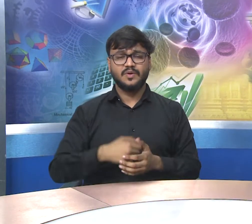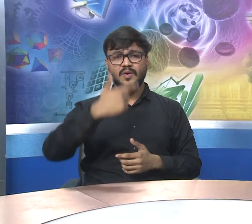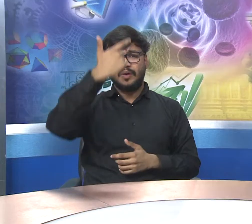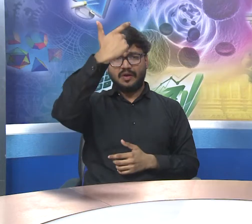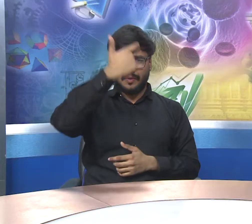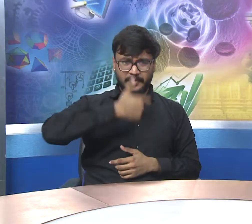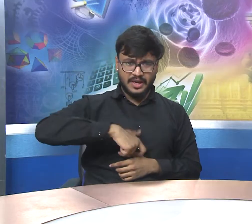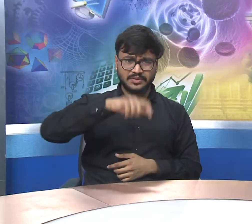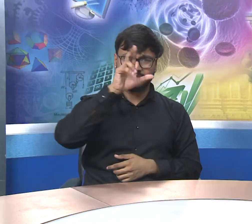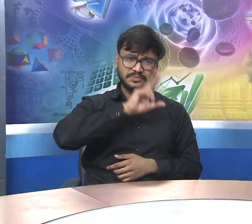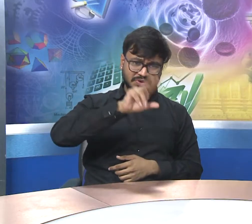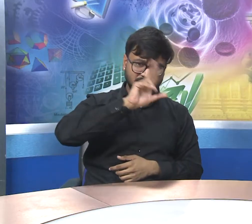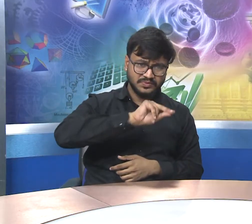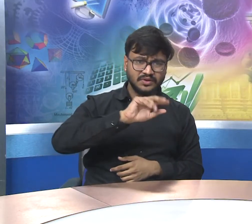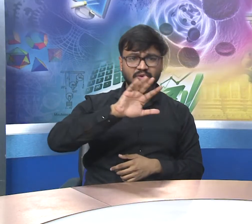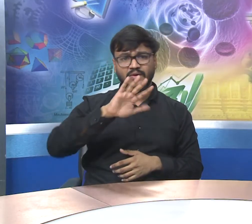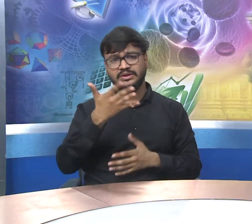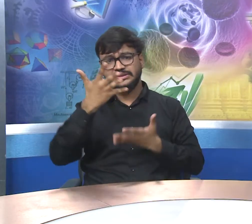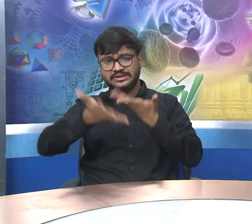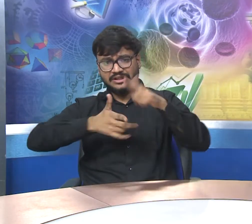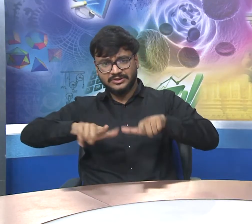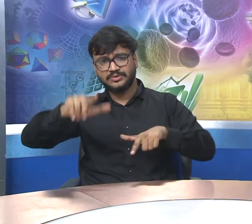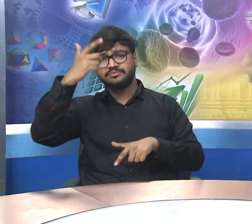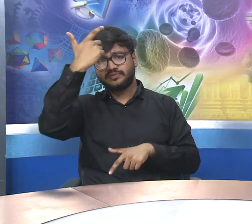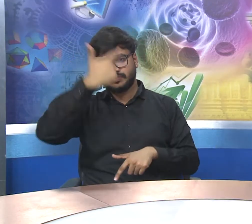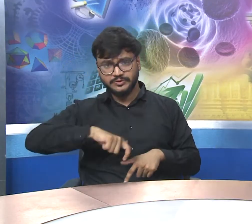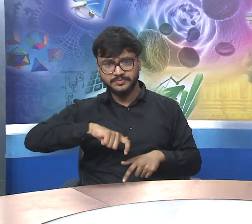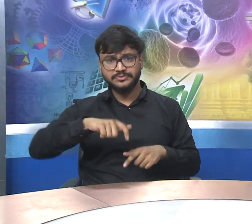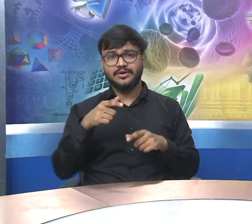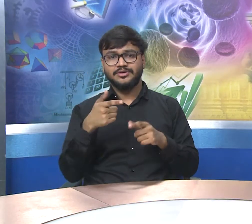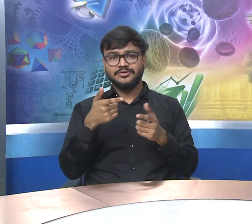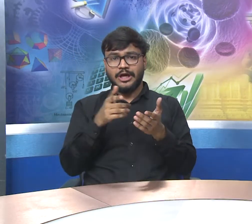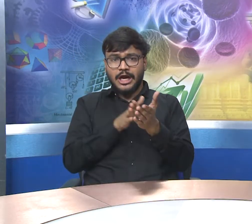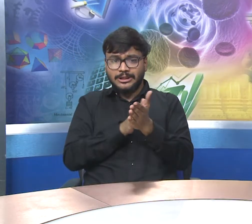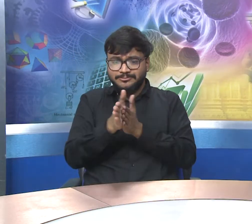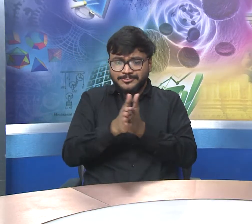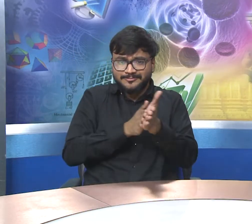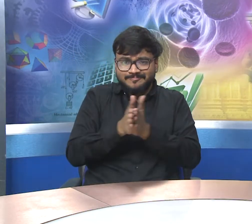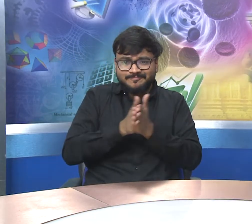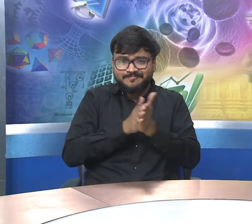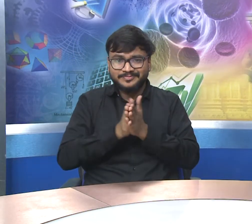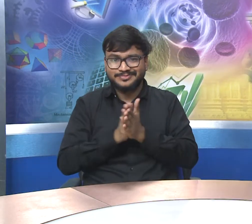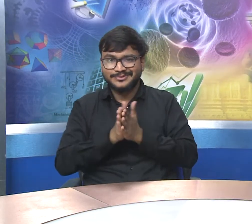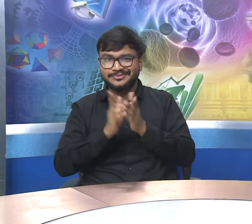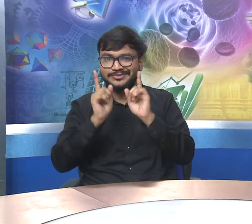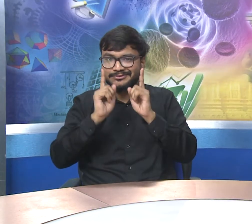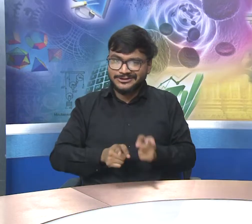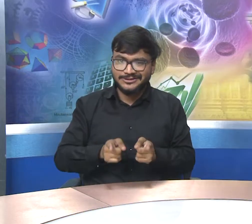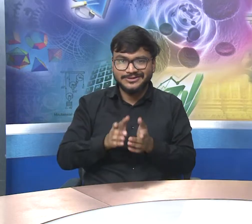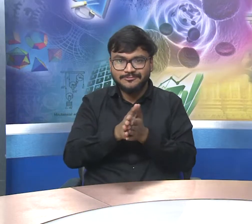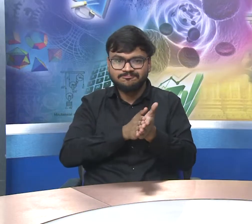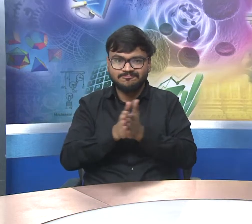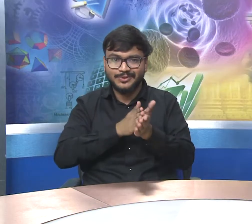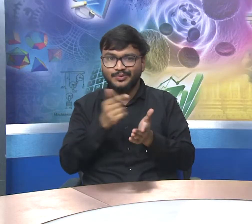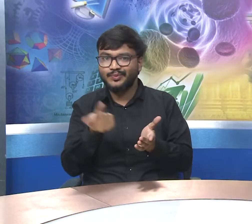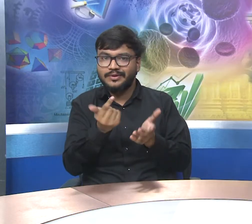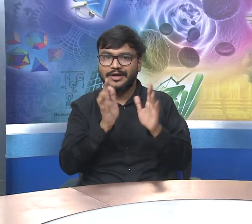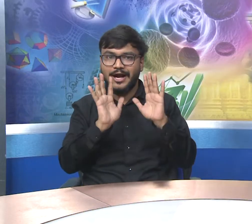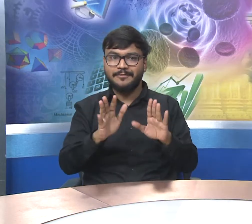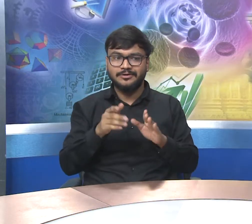And the second is, speaker or signers must have the motivation to use the standard